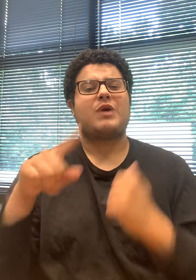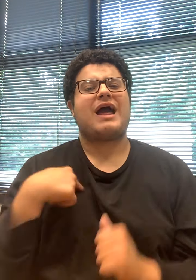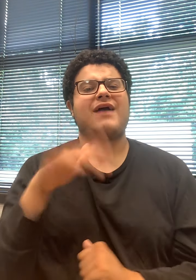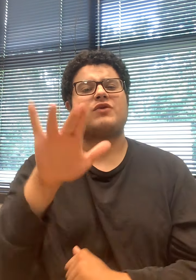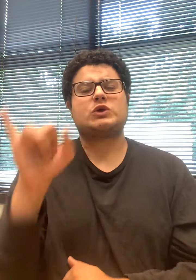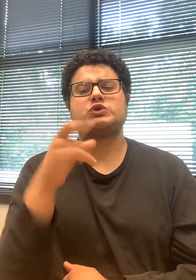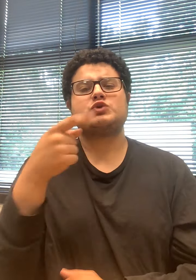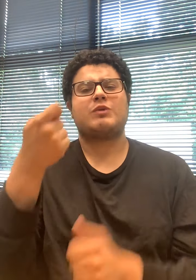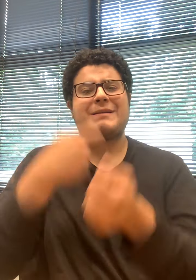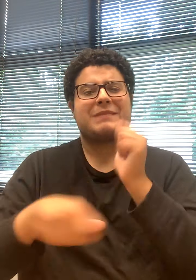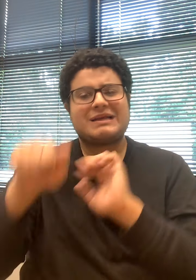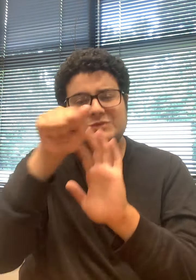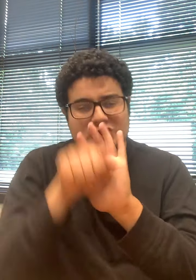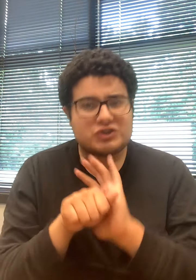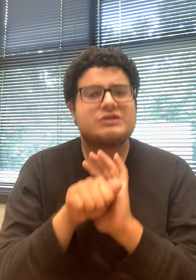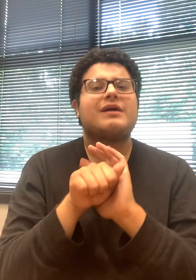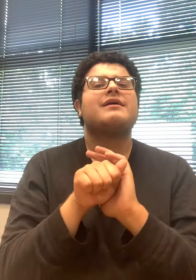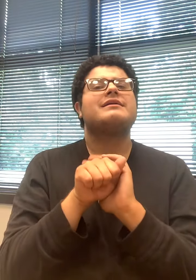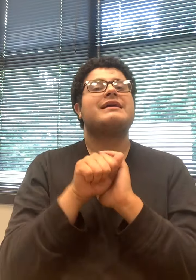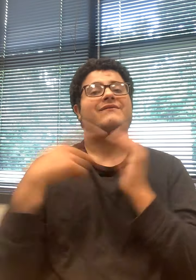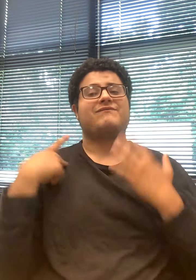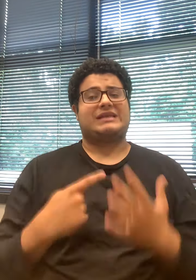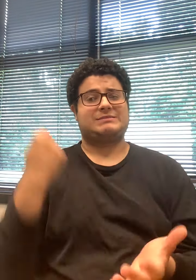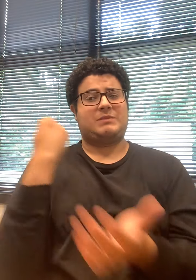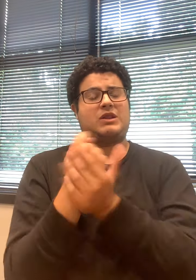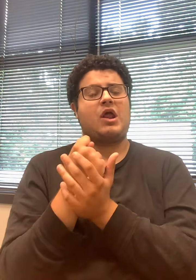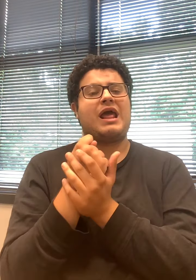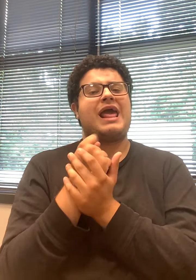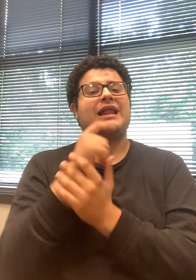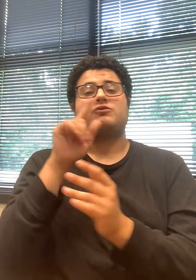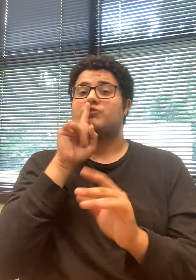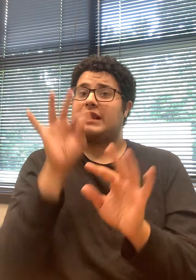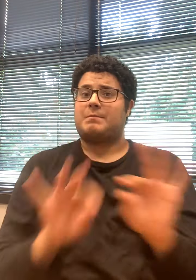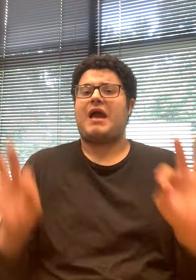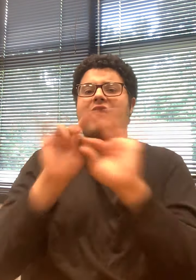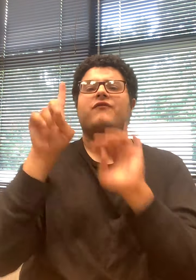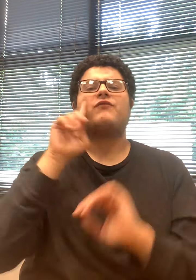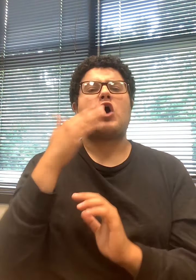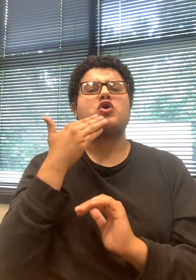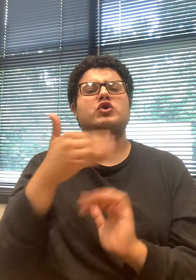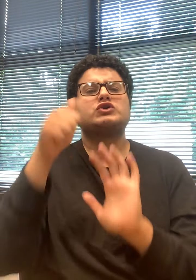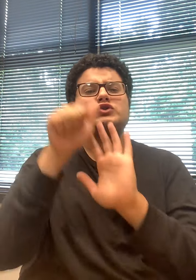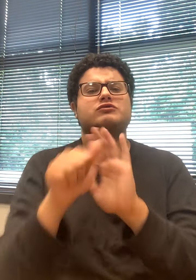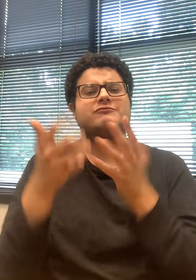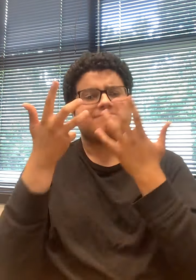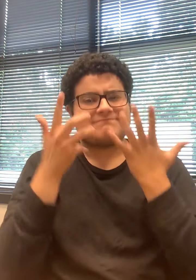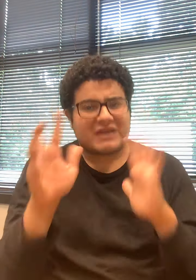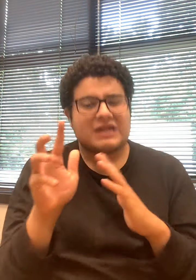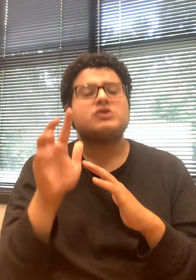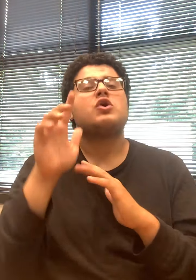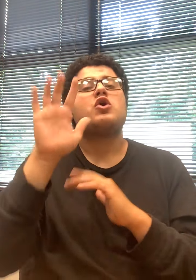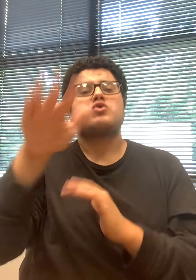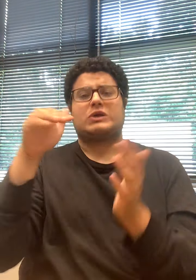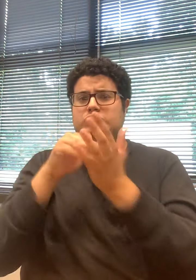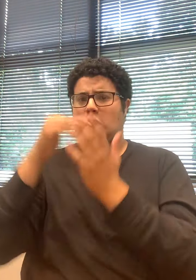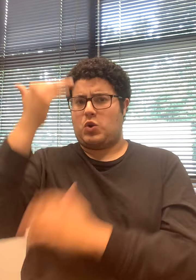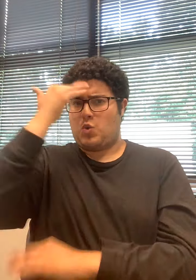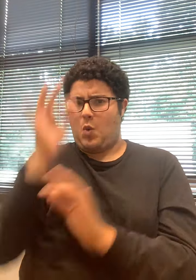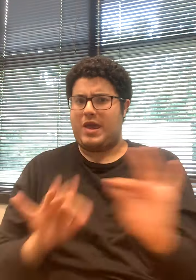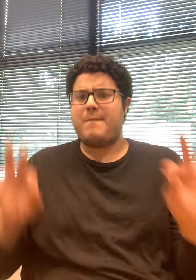joint replacement surgery. Physical therapy is essential to a good surgical outcome. Your physician knows how important therapy is and